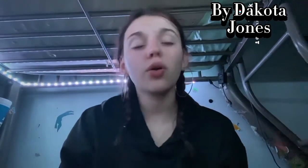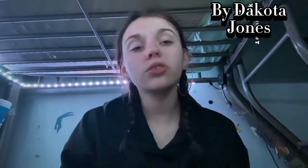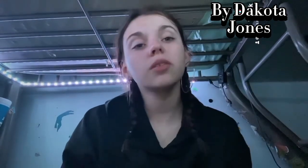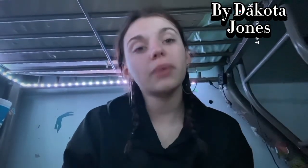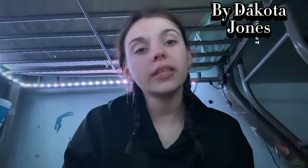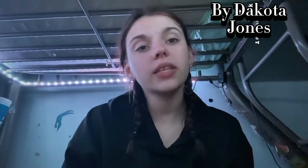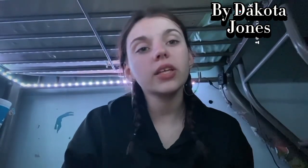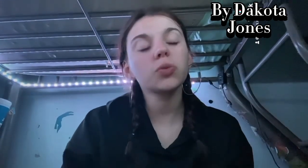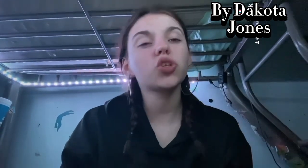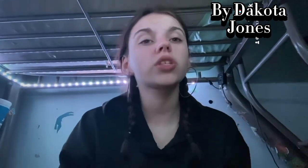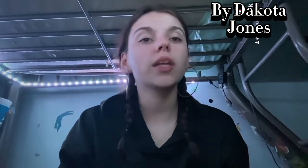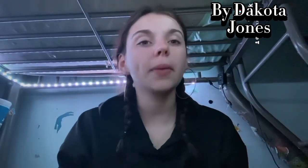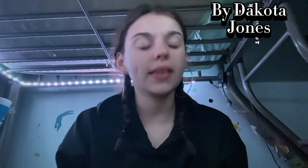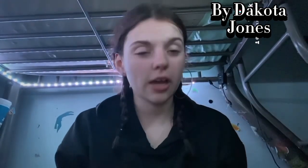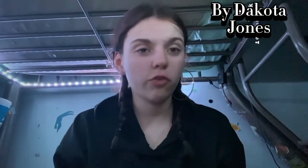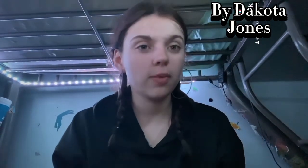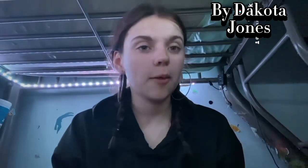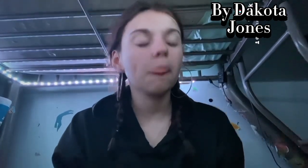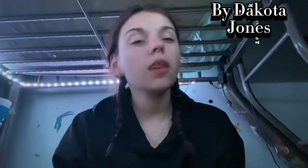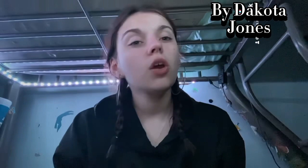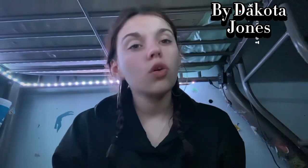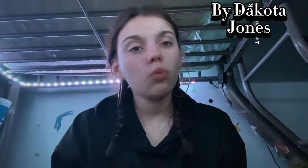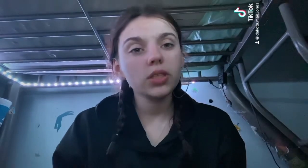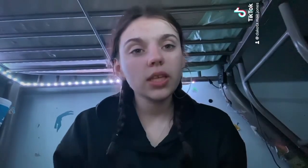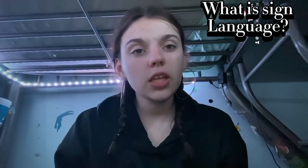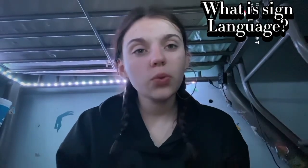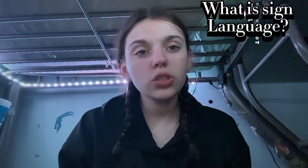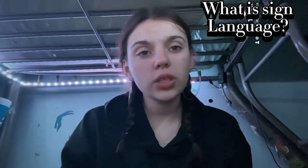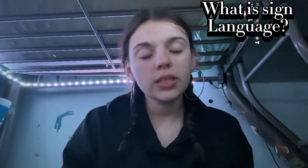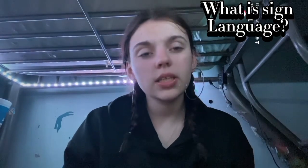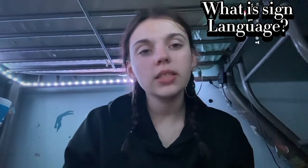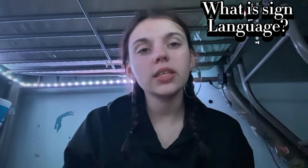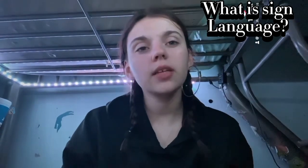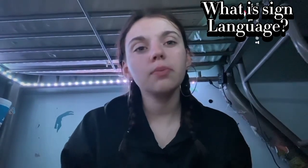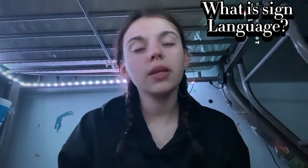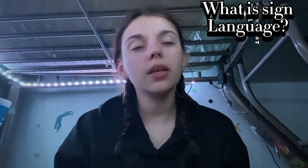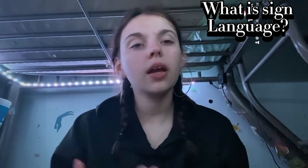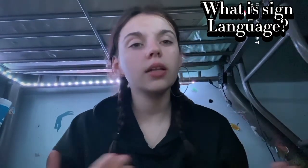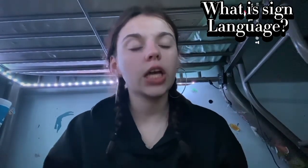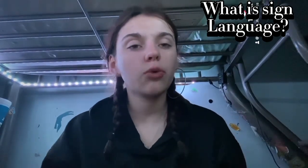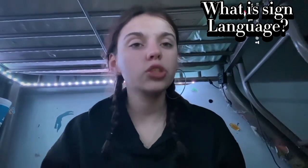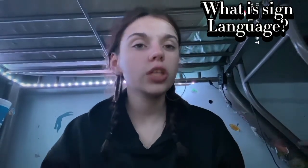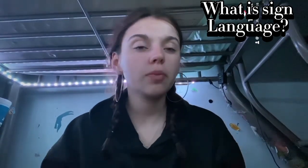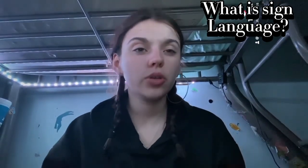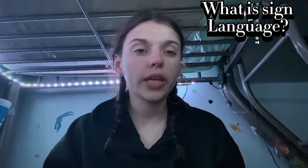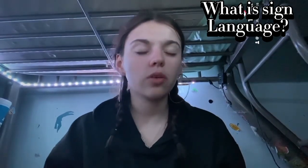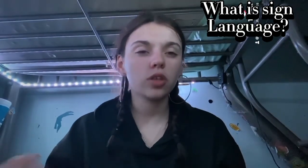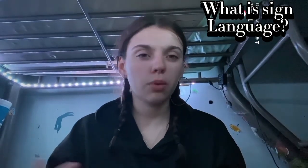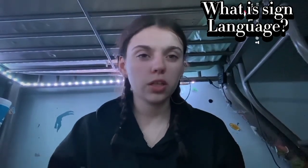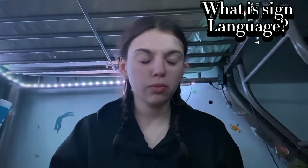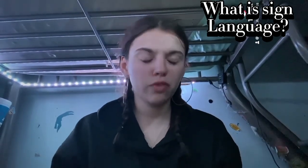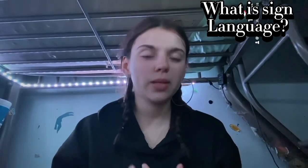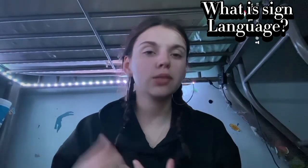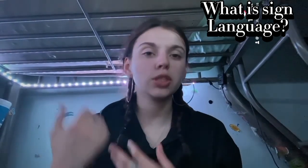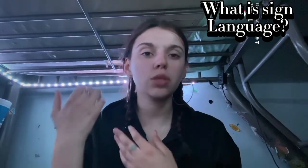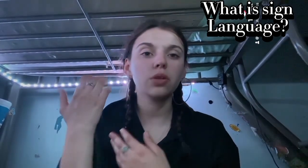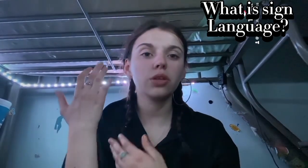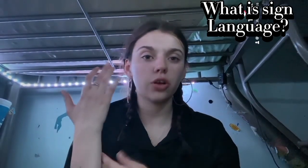the basics, which is going to be the alphabet. What sign language is, it's going to be a language to communicate with your bodily movements, mostly with your arms and